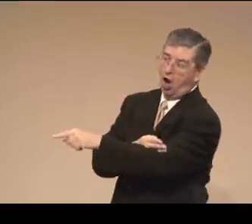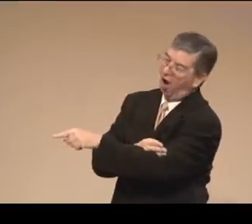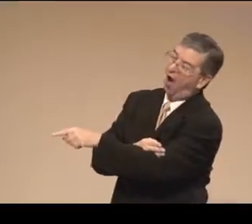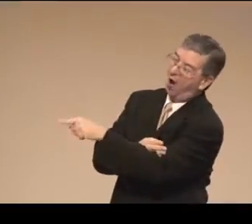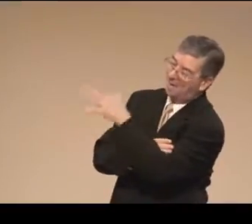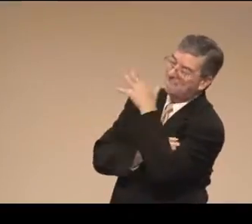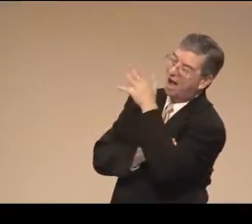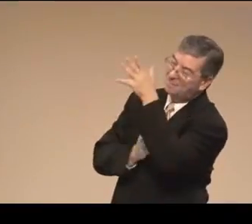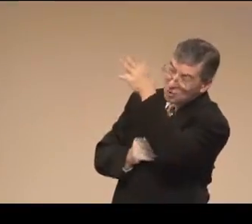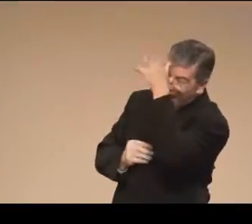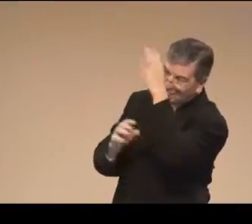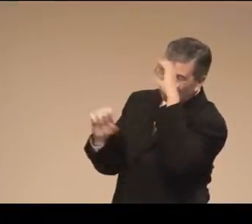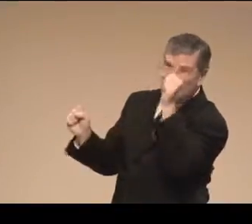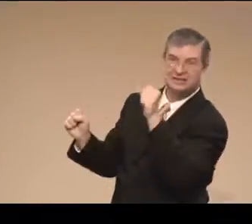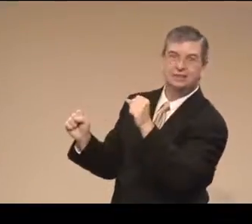And when you look at Hillary Clinton,